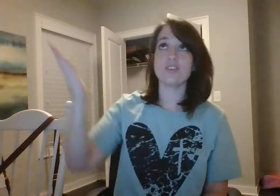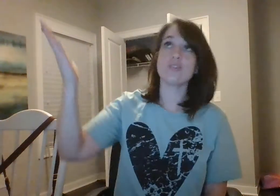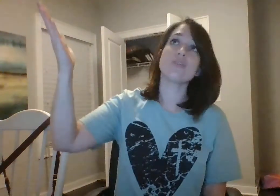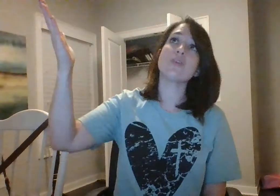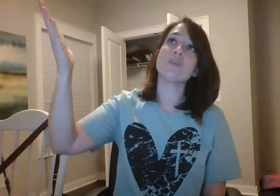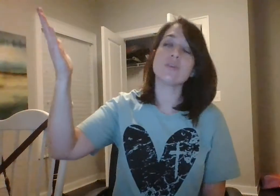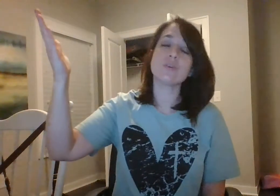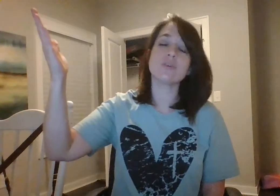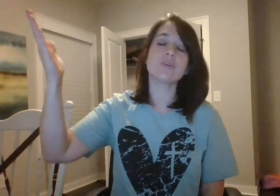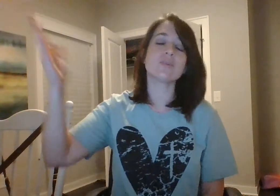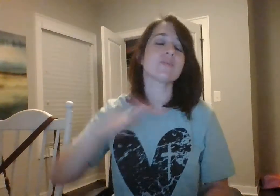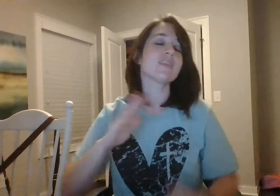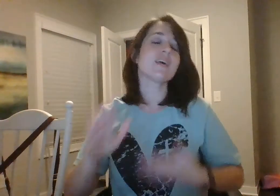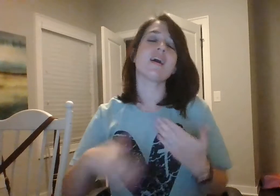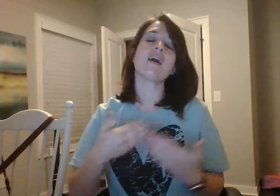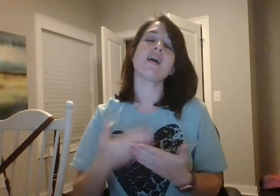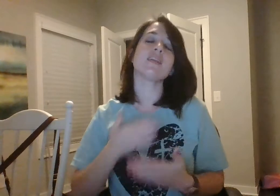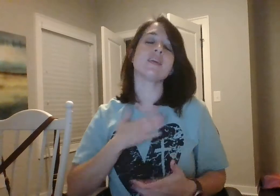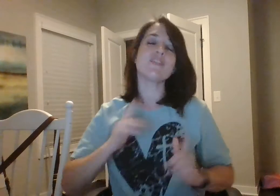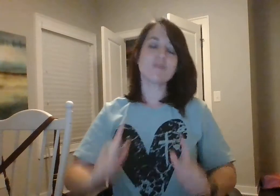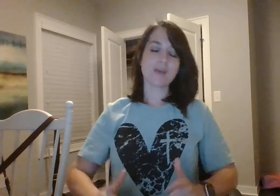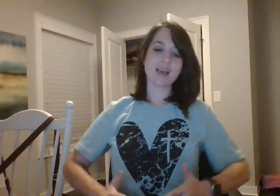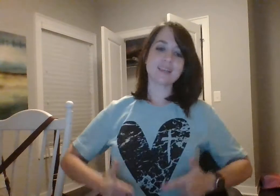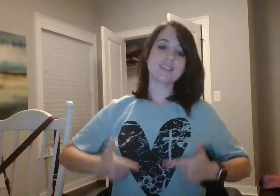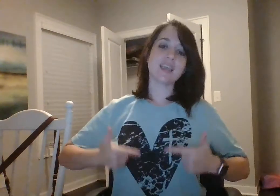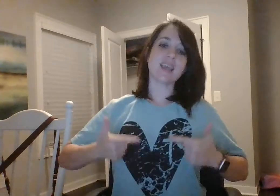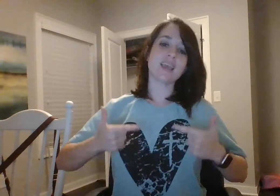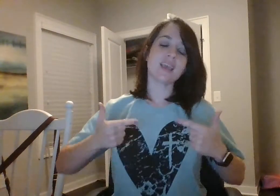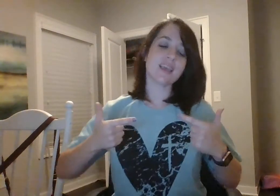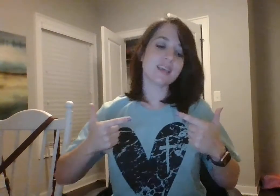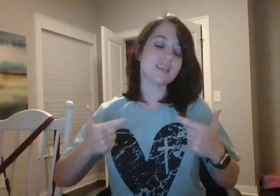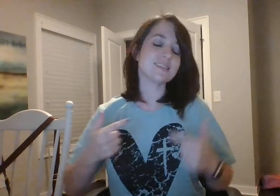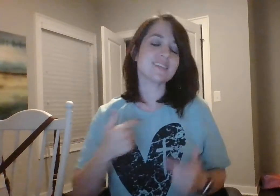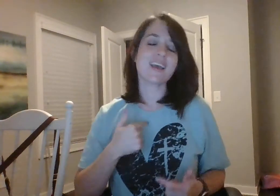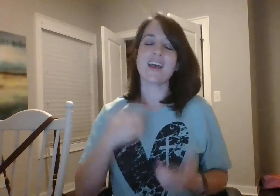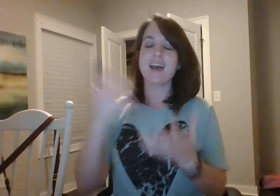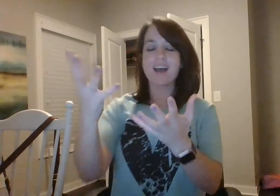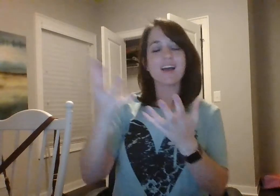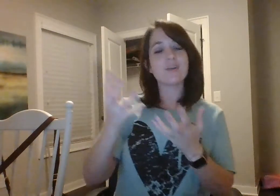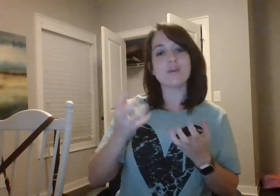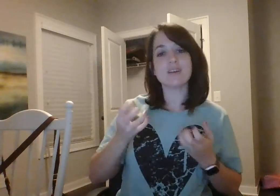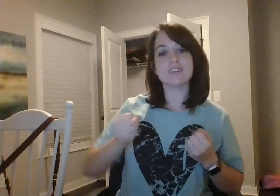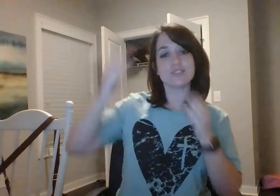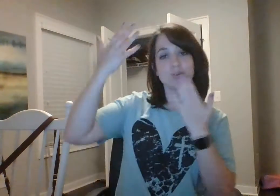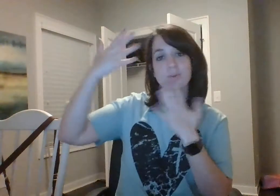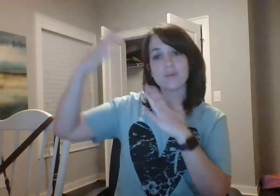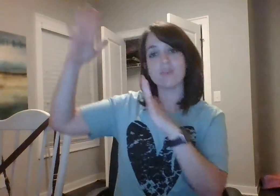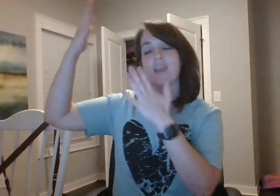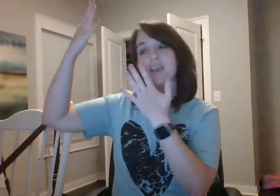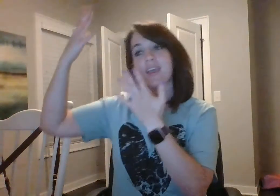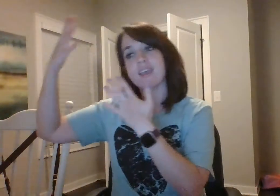All of my days I want to raise